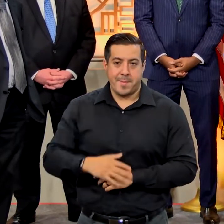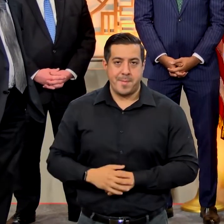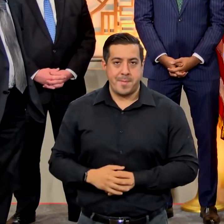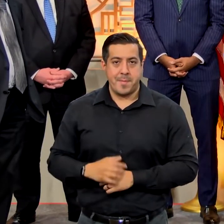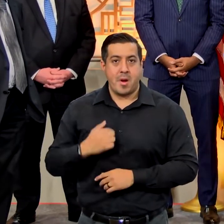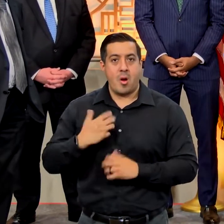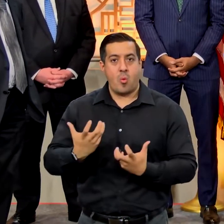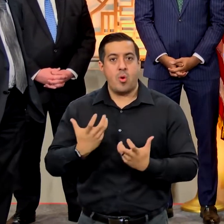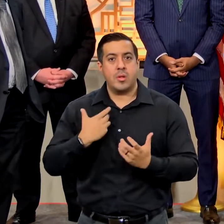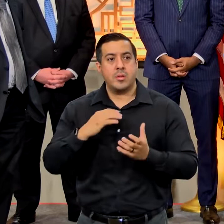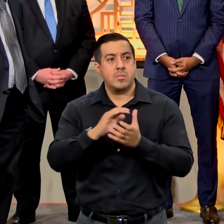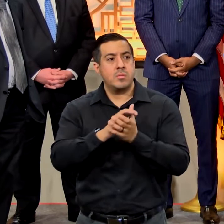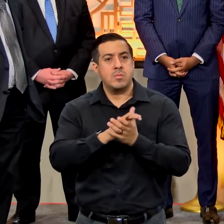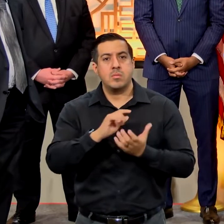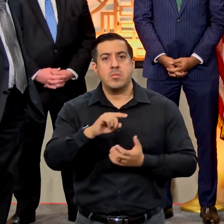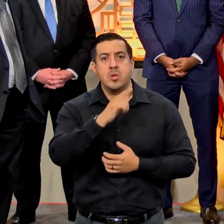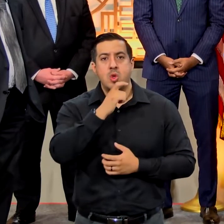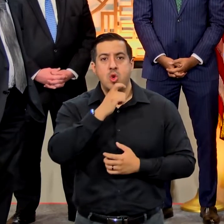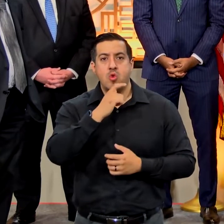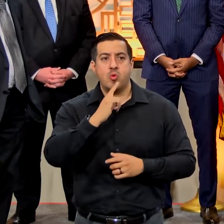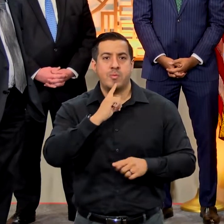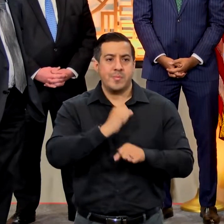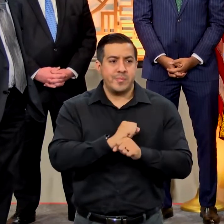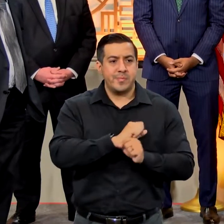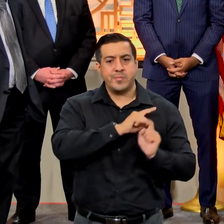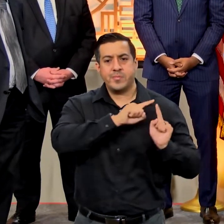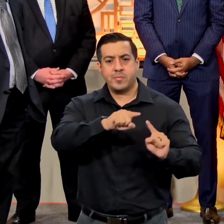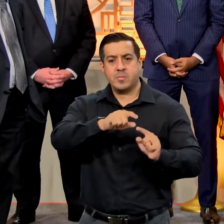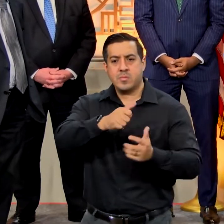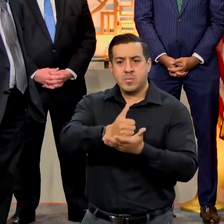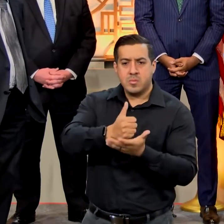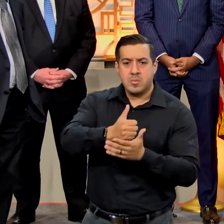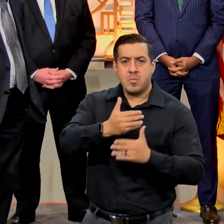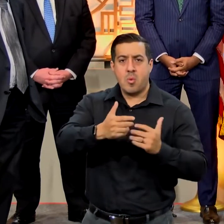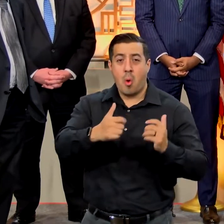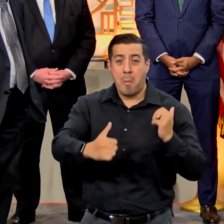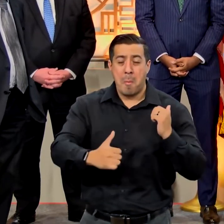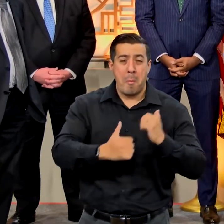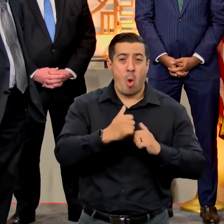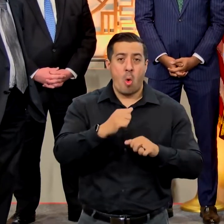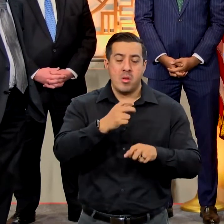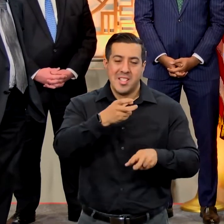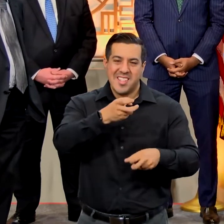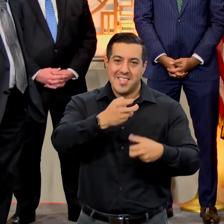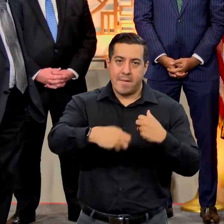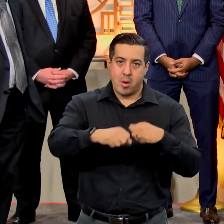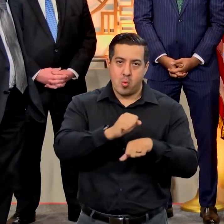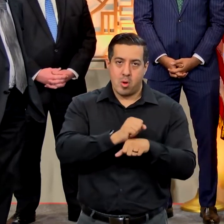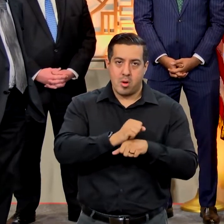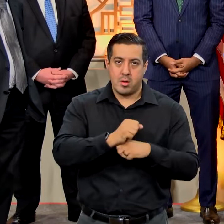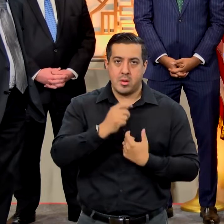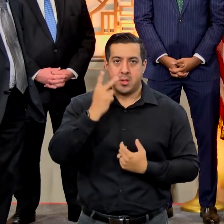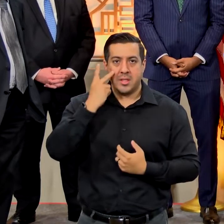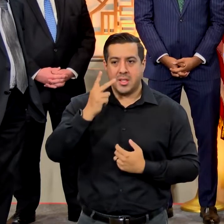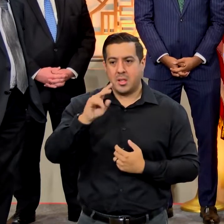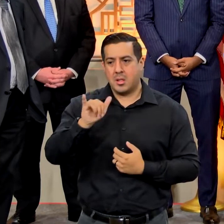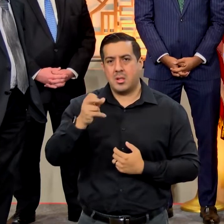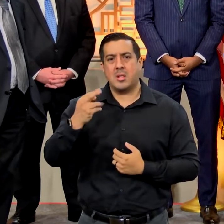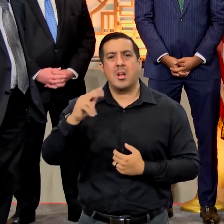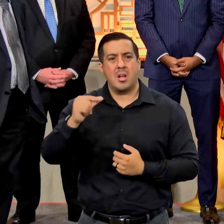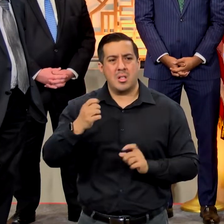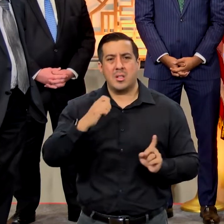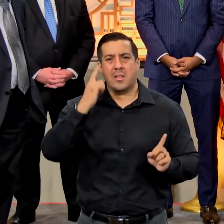commend those that are on the front line doing the most difficult. I see Mr. Wayne Young from the Harris